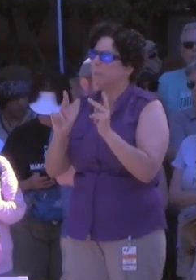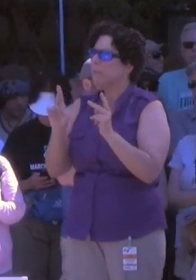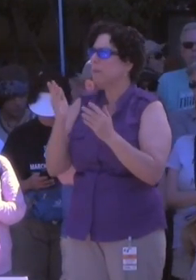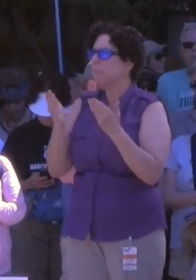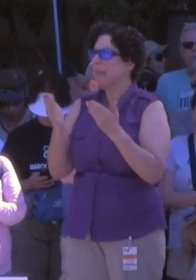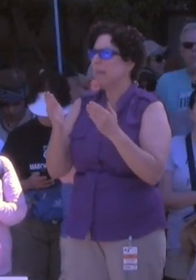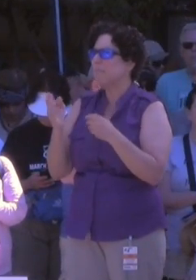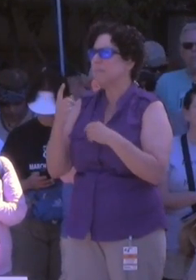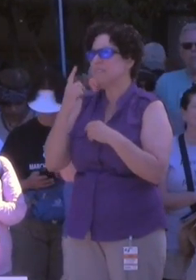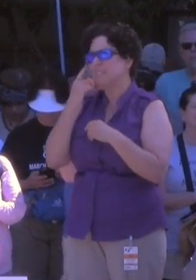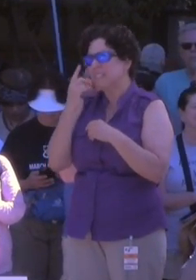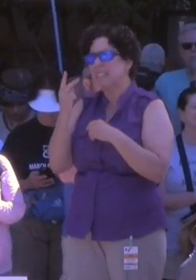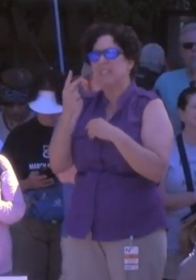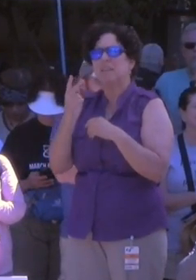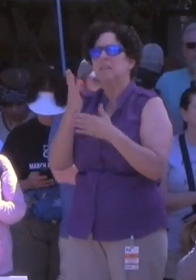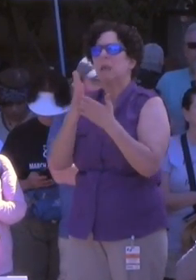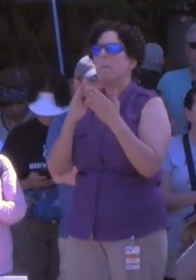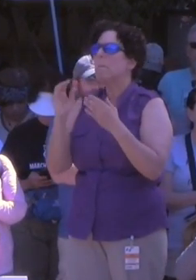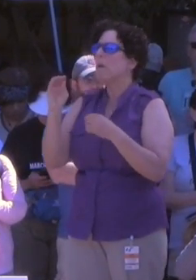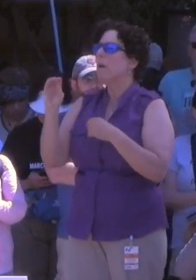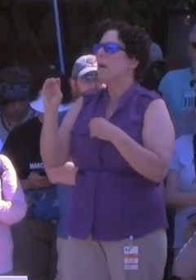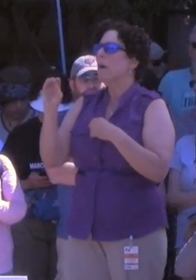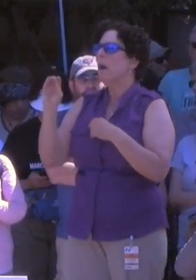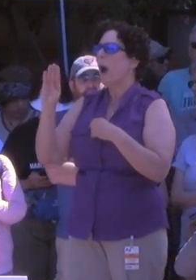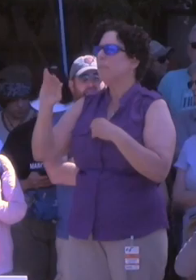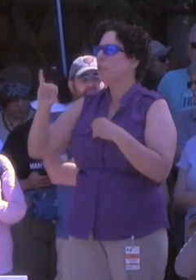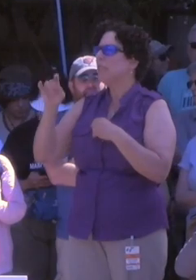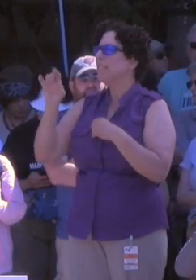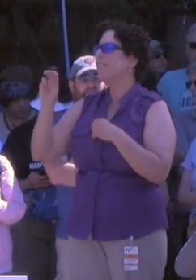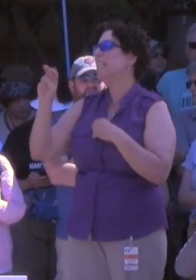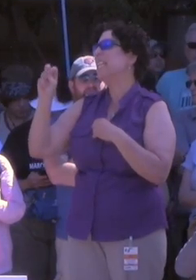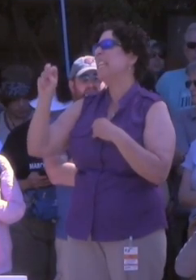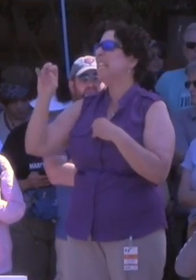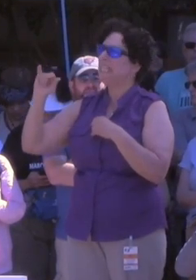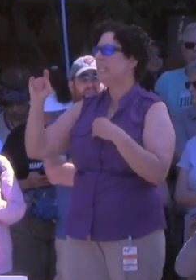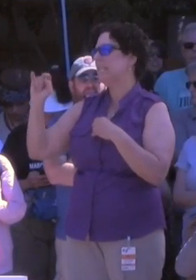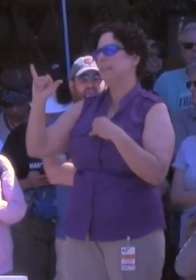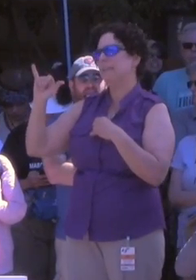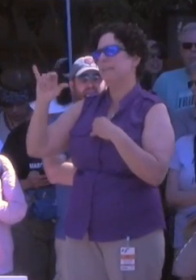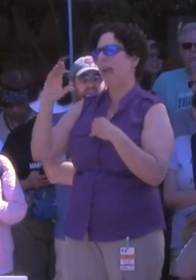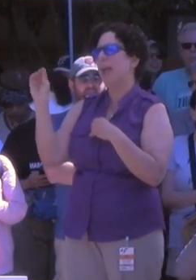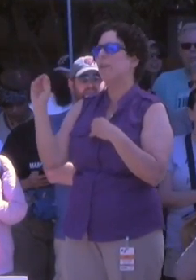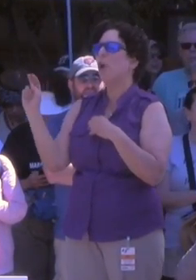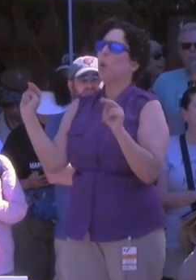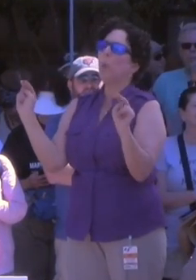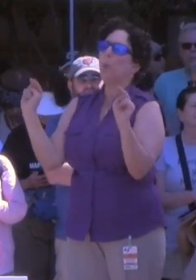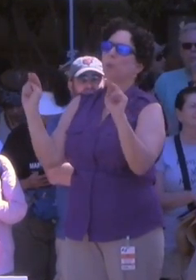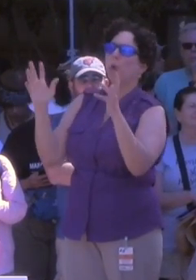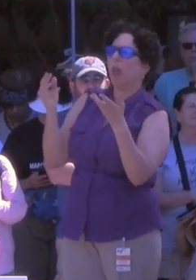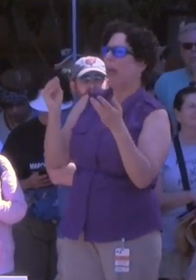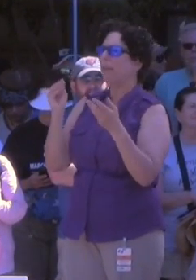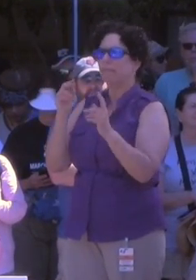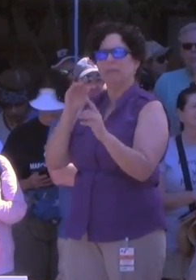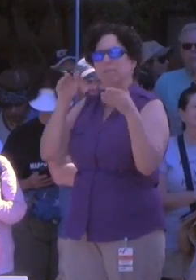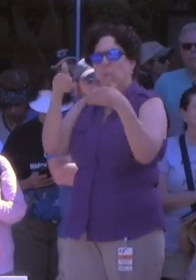the formalism of science as kind of impersonal, at a time when many of us just want to